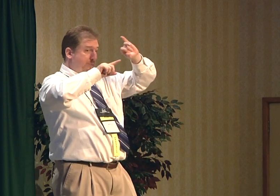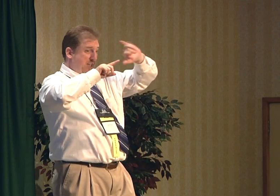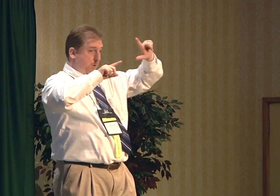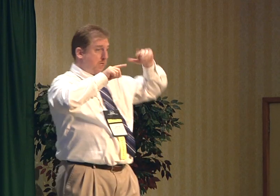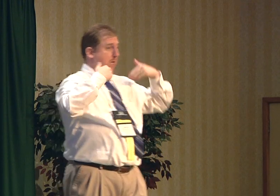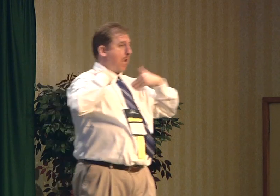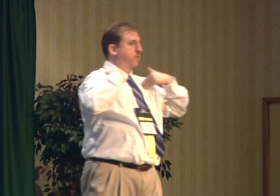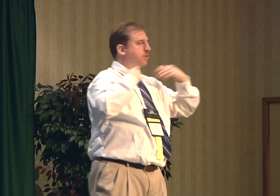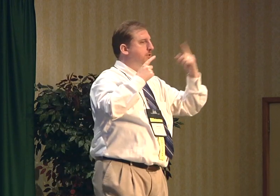important. So in